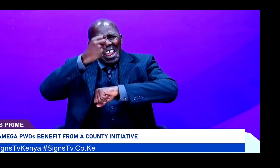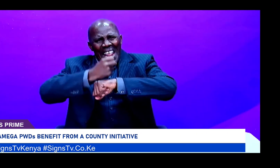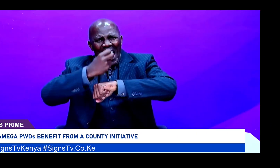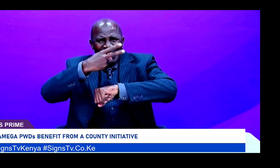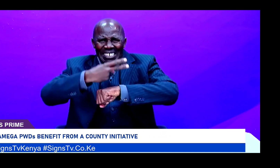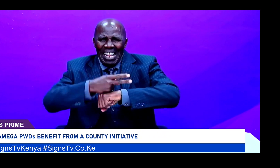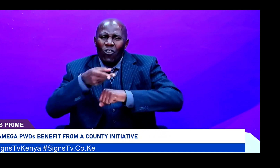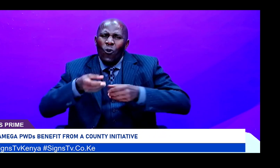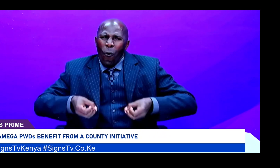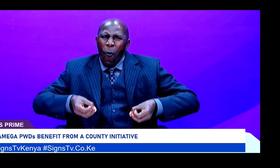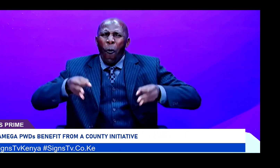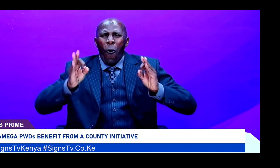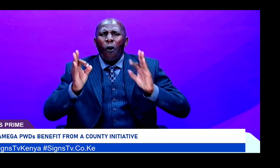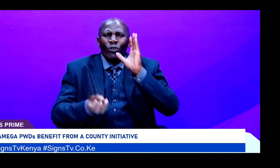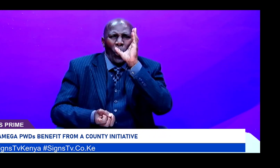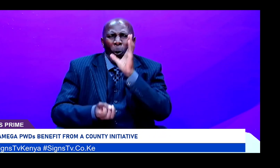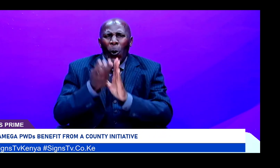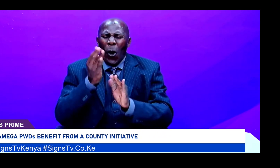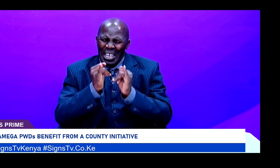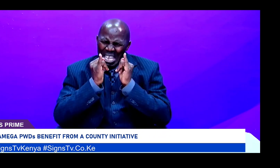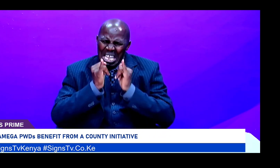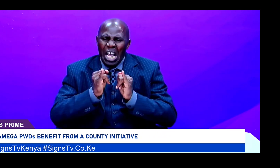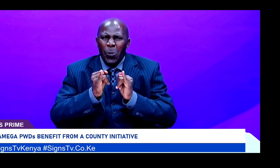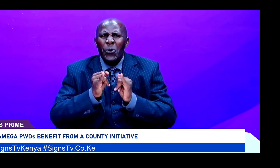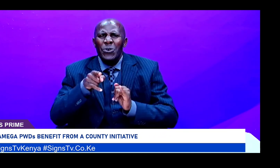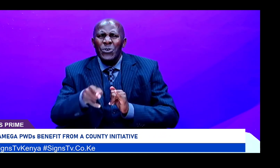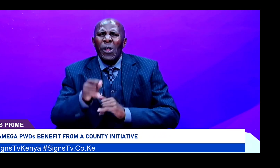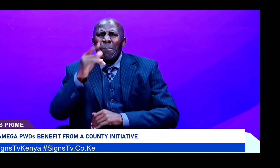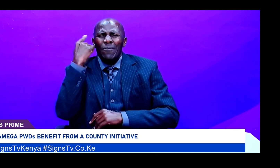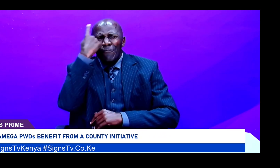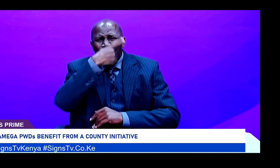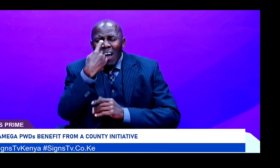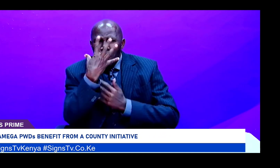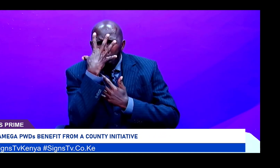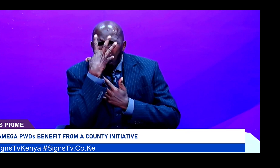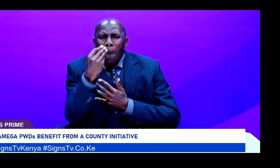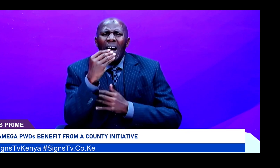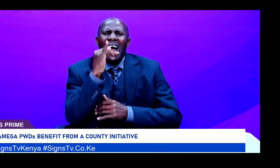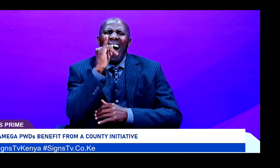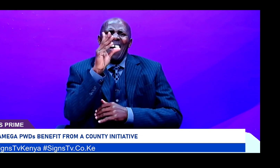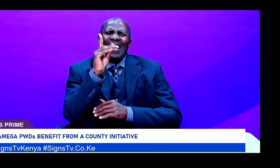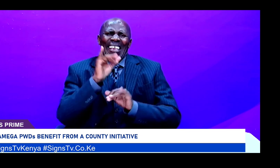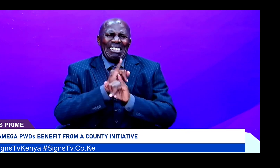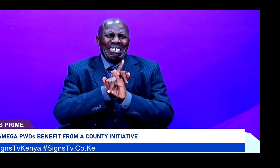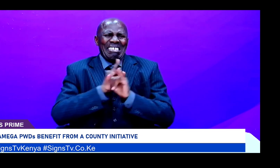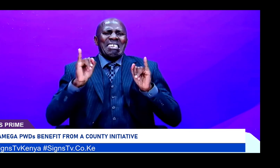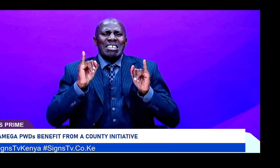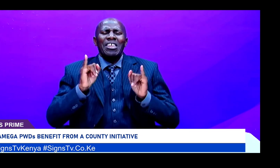And away from that news update, we have the Social Health Authority, SHA,